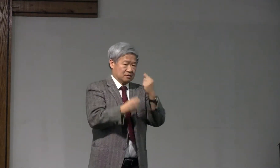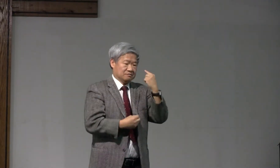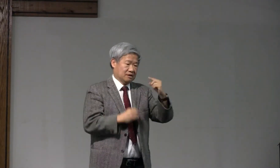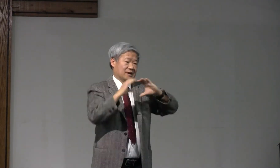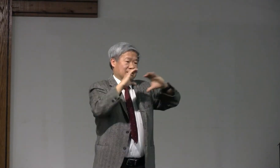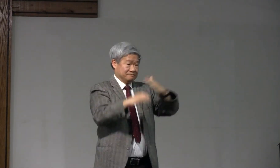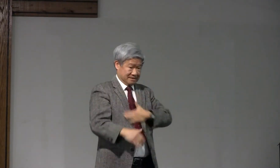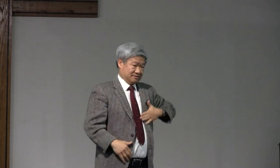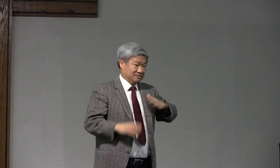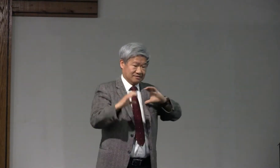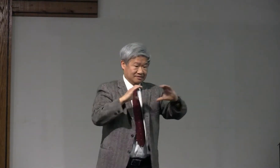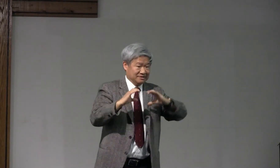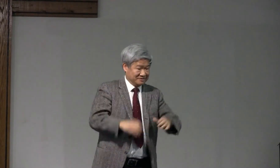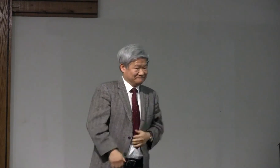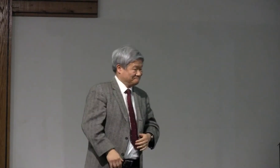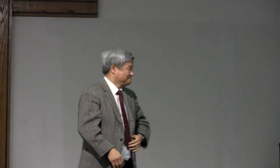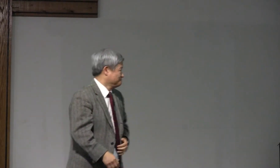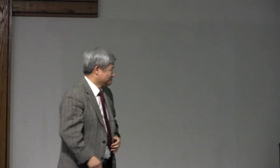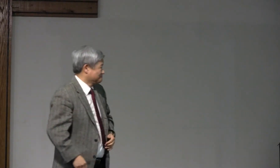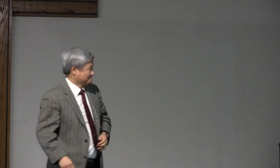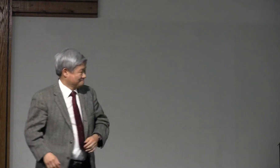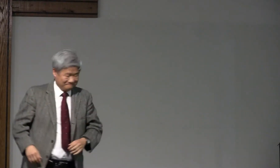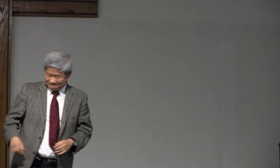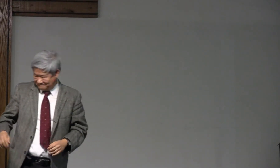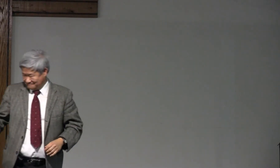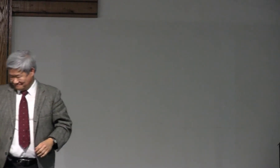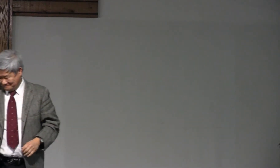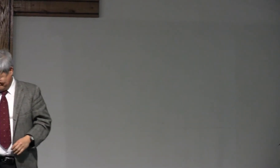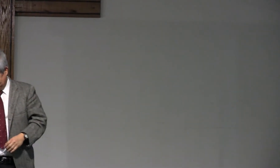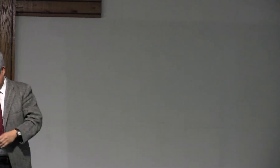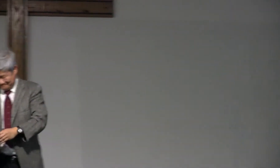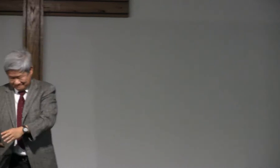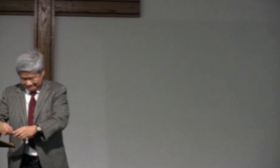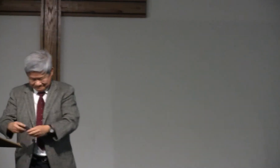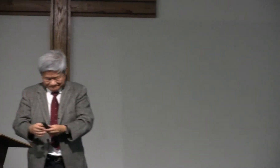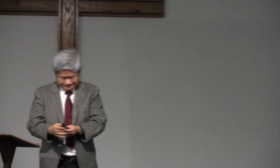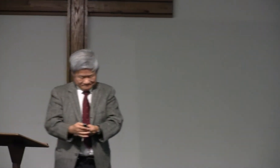But it's important to communicate with God.